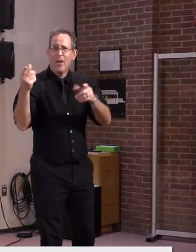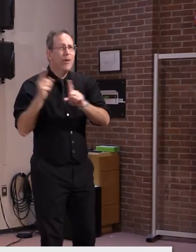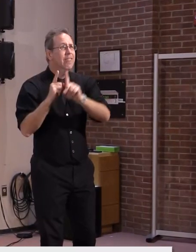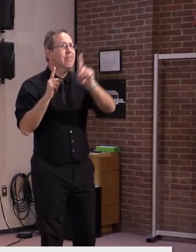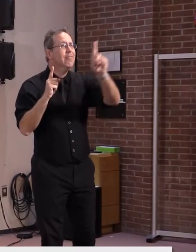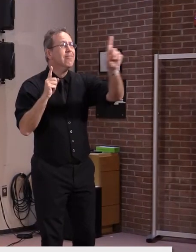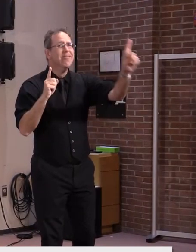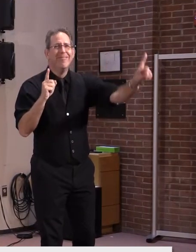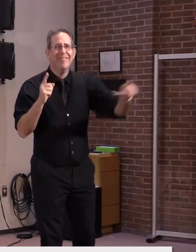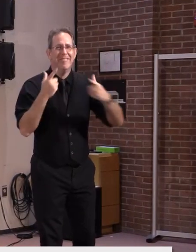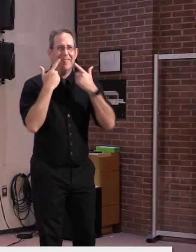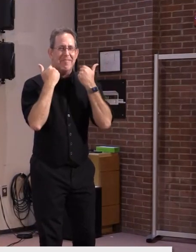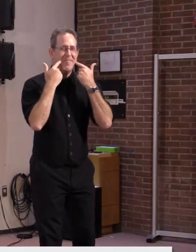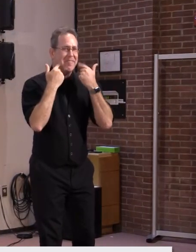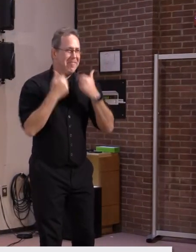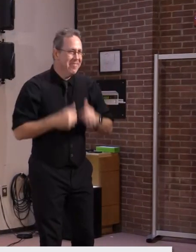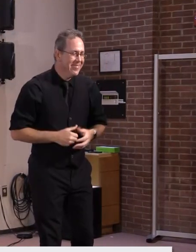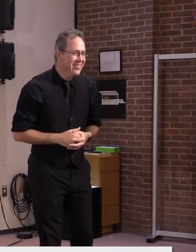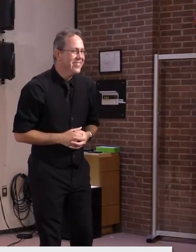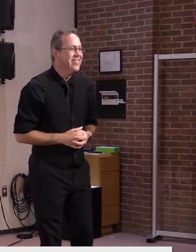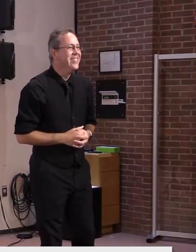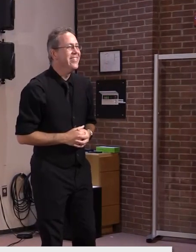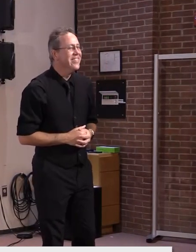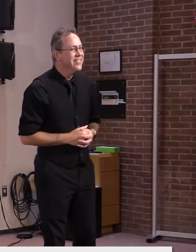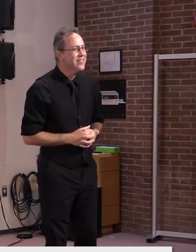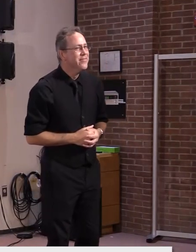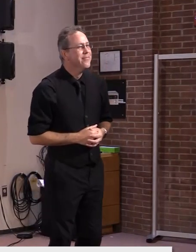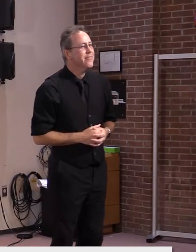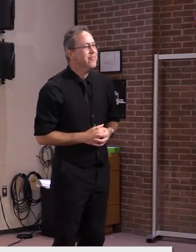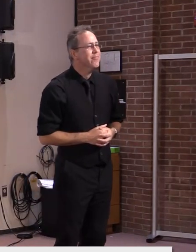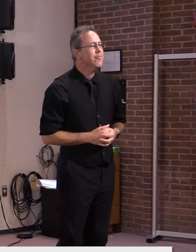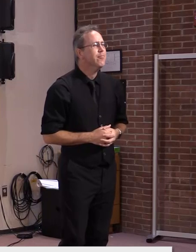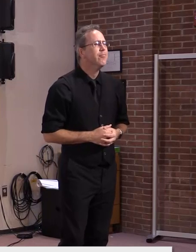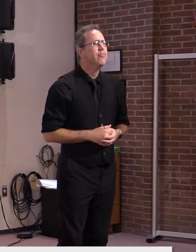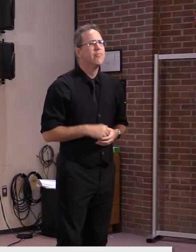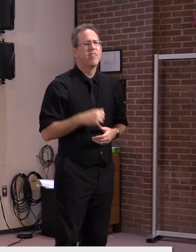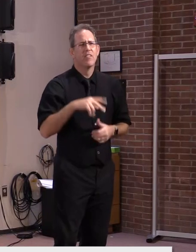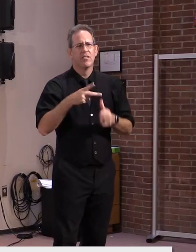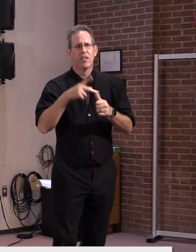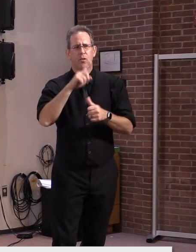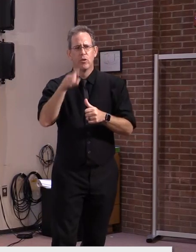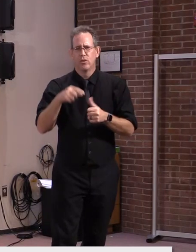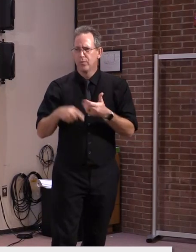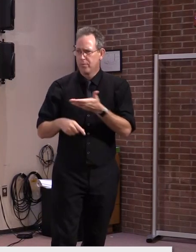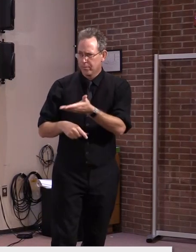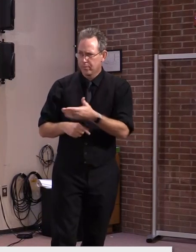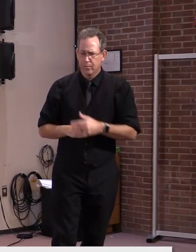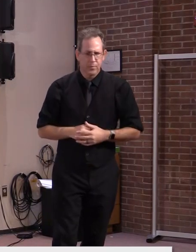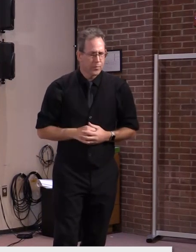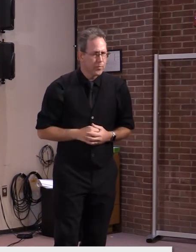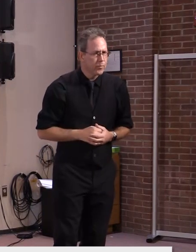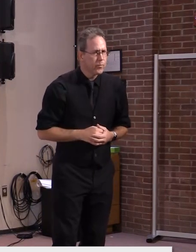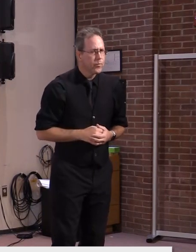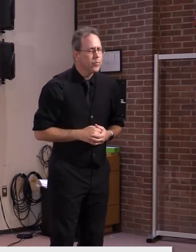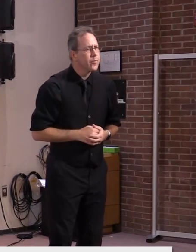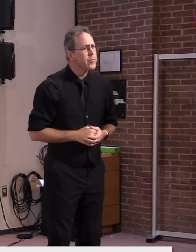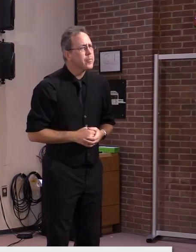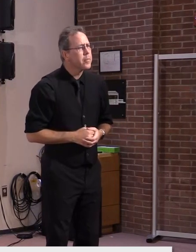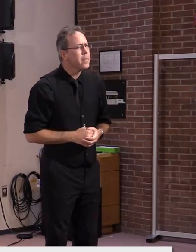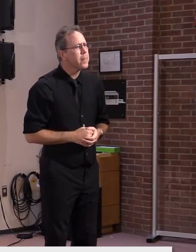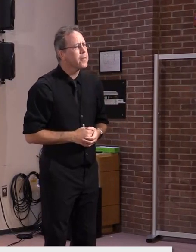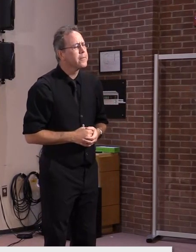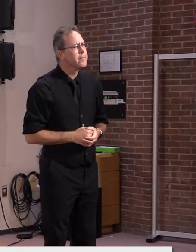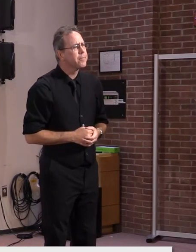Greg, did you have another question? I do. So I'm told that the Johnson & Johnson